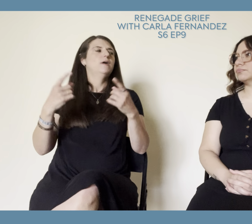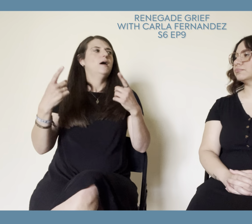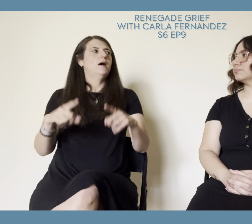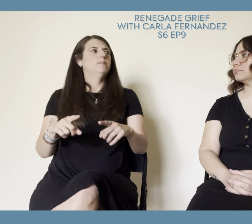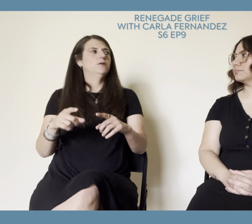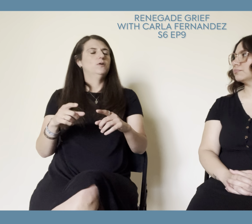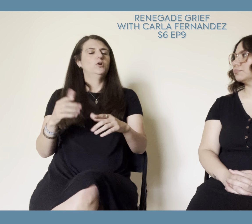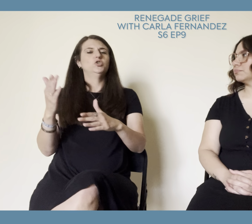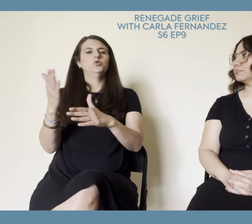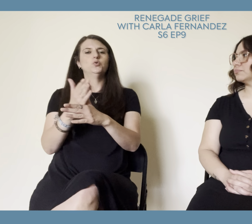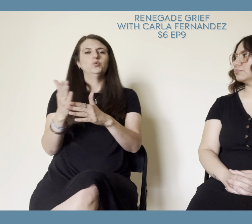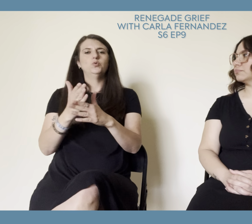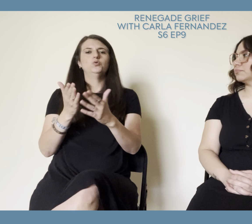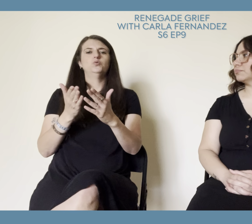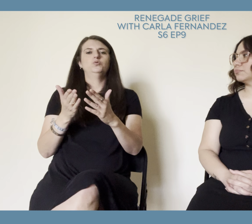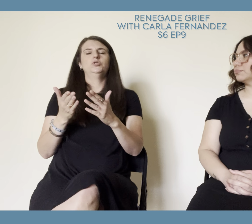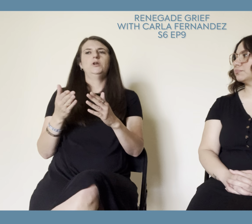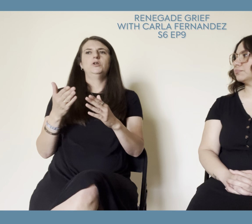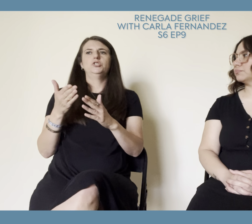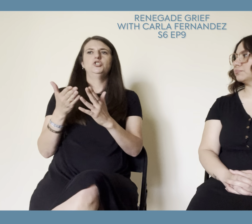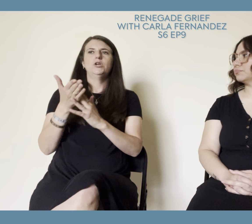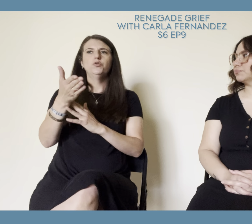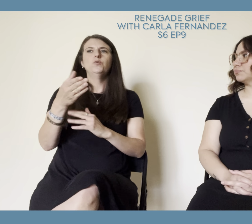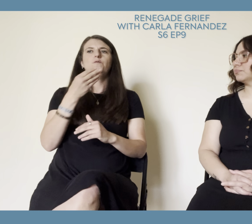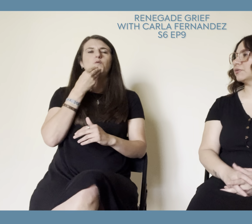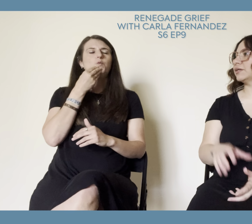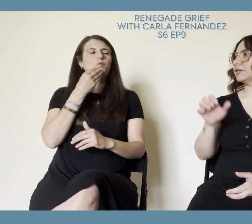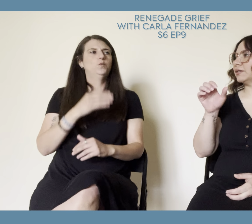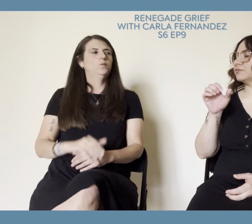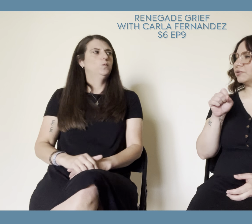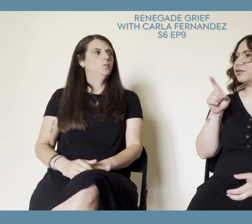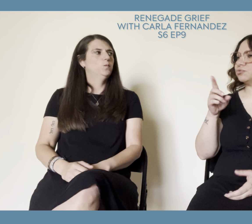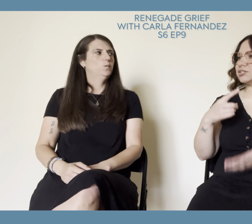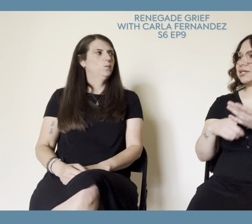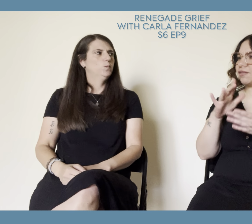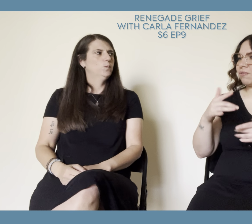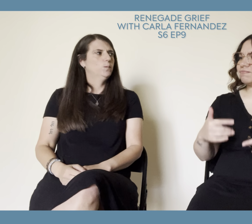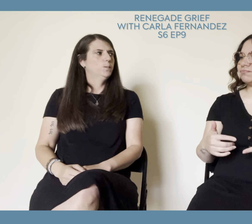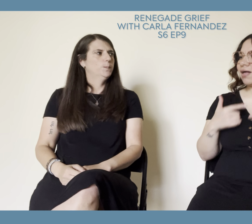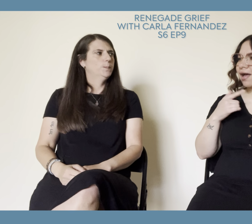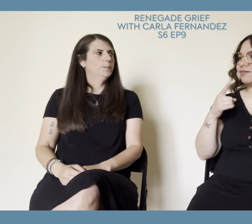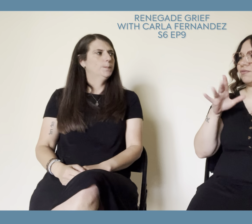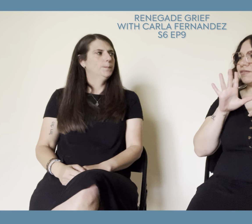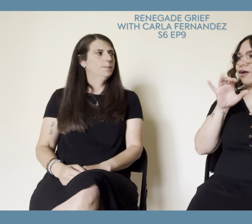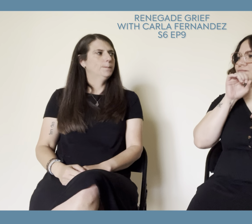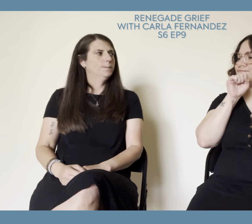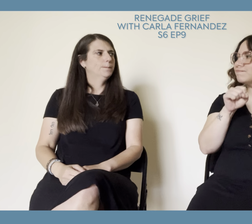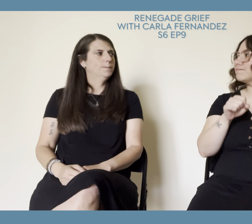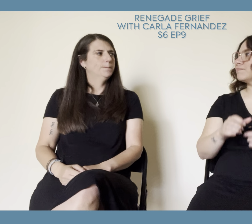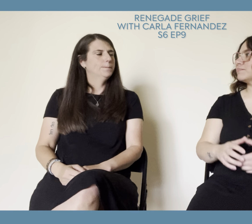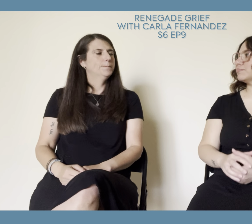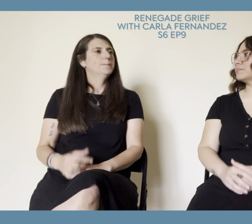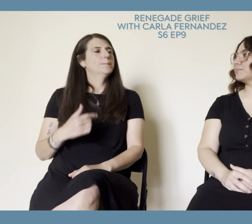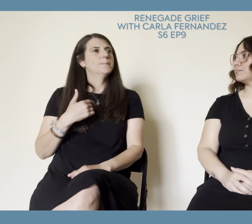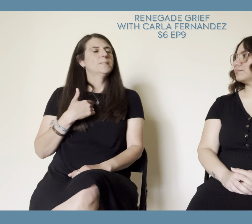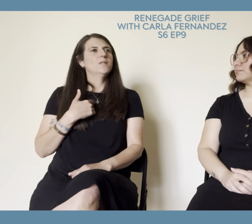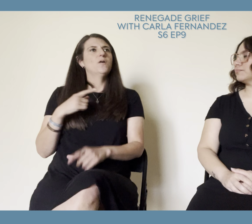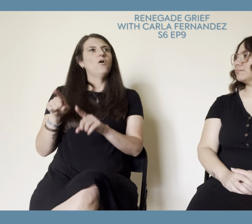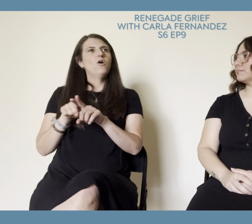sharing of food. Yeah, and you're referring back to their lives and what they loved. And it also gave me the assignment to